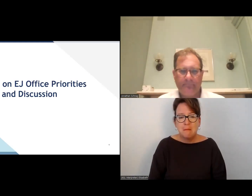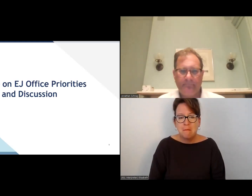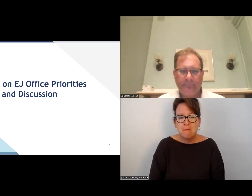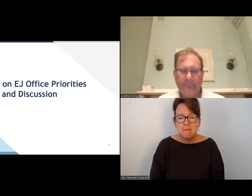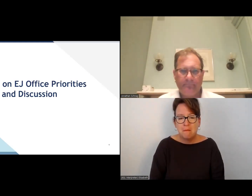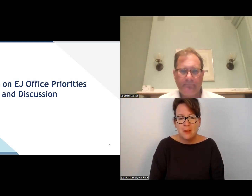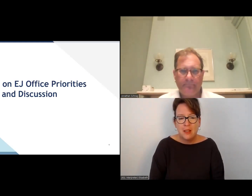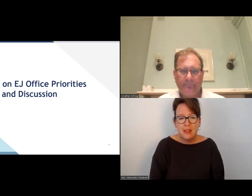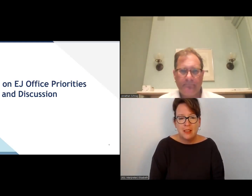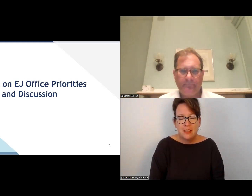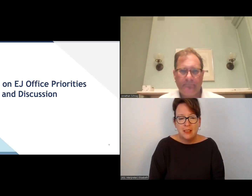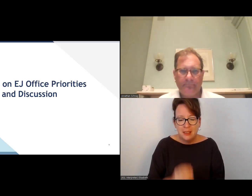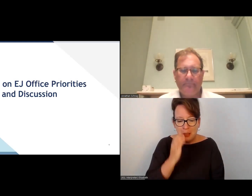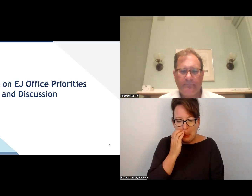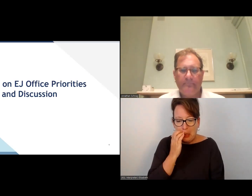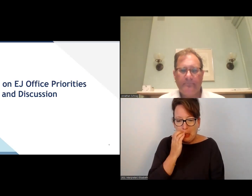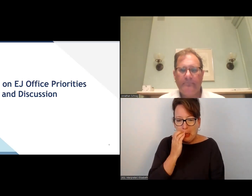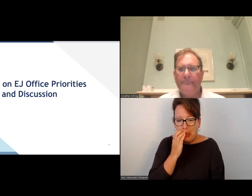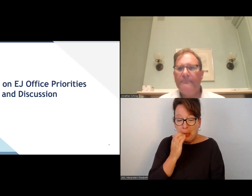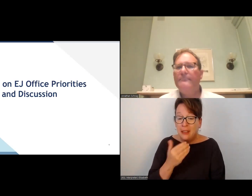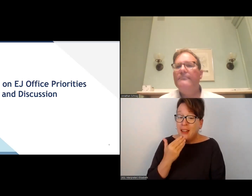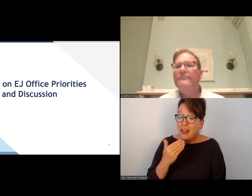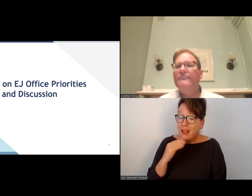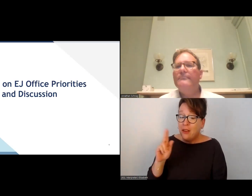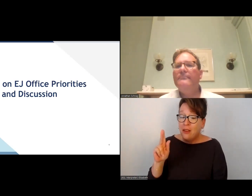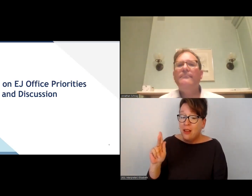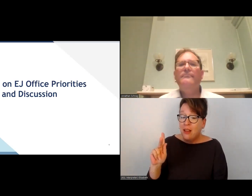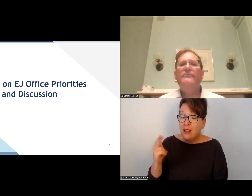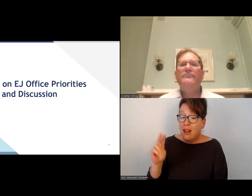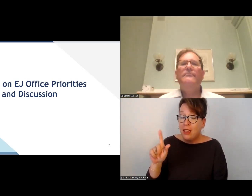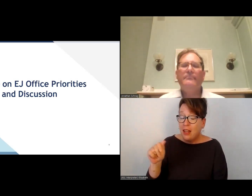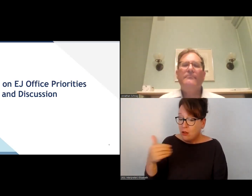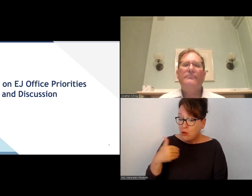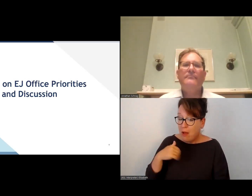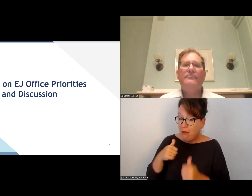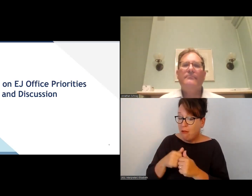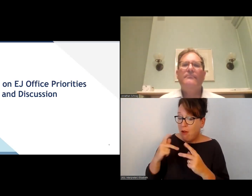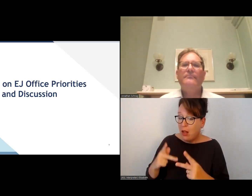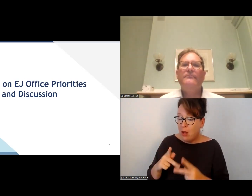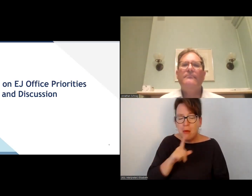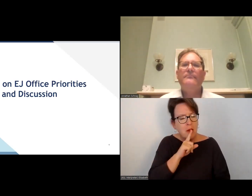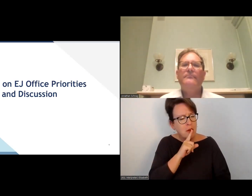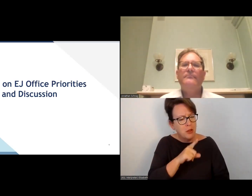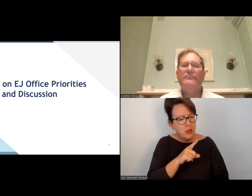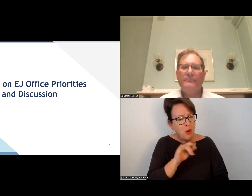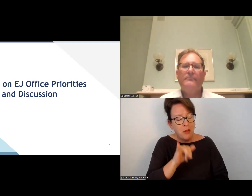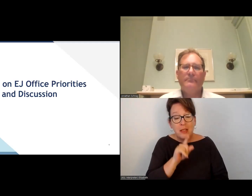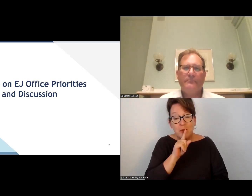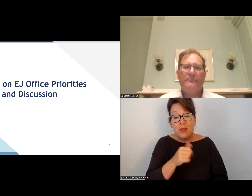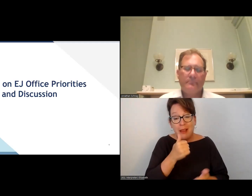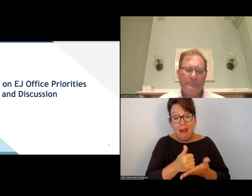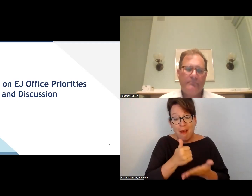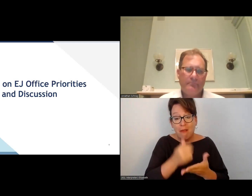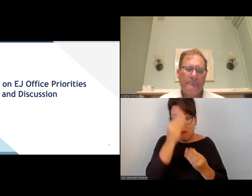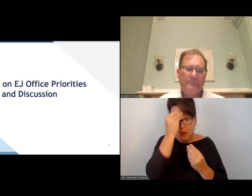Thank you, Jonathan. Kalia, do you have a follow-up? Yeah, no, just that is really helpful. And I